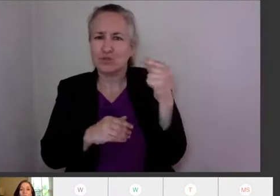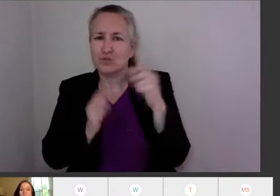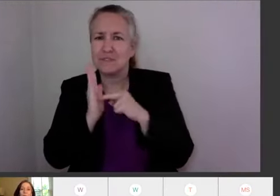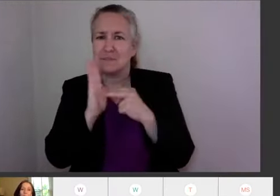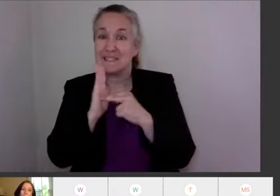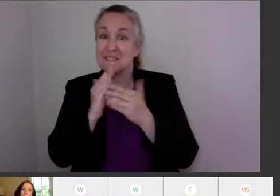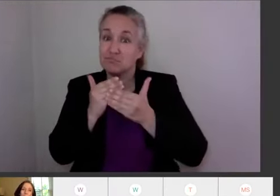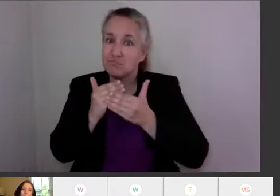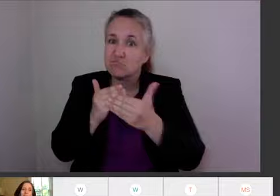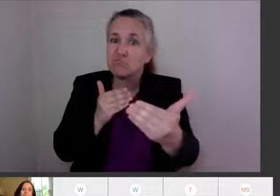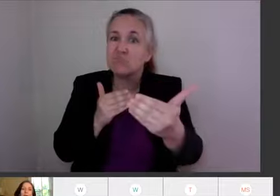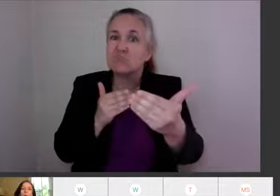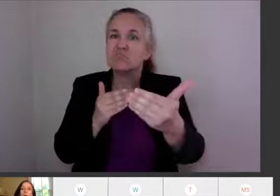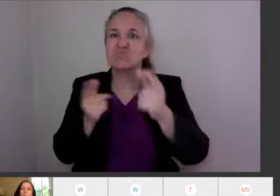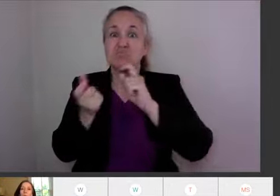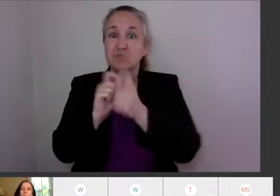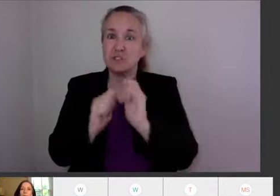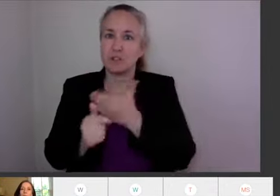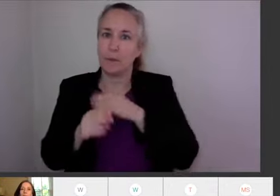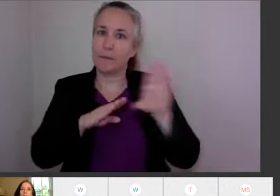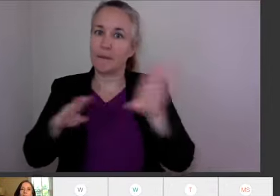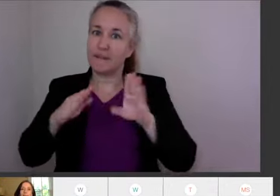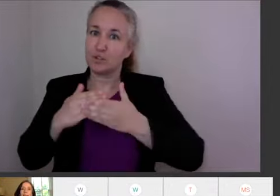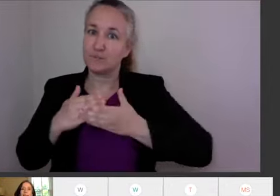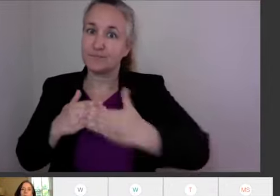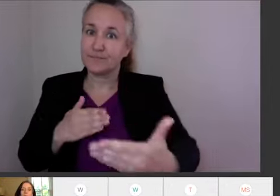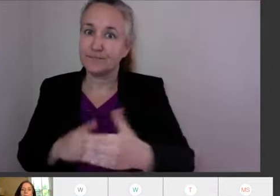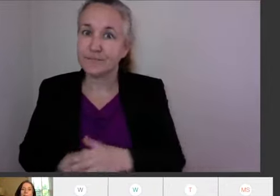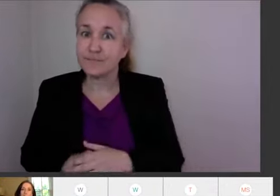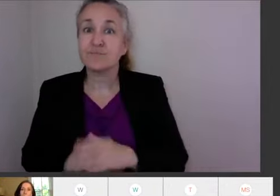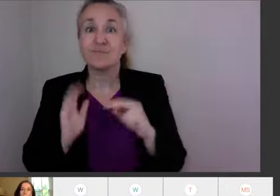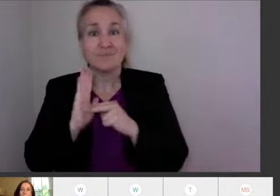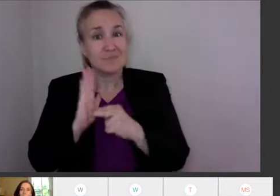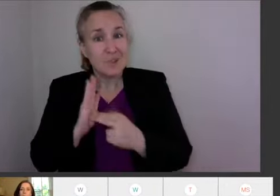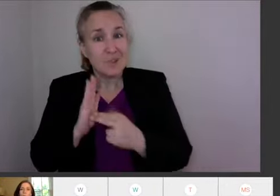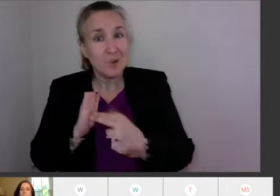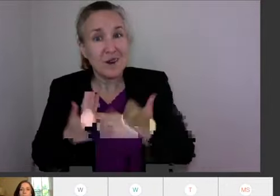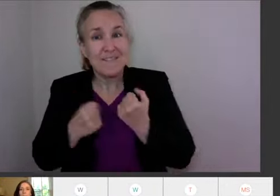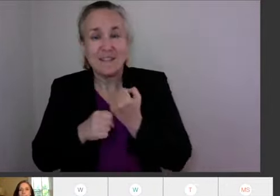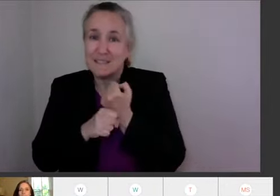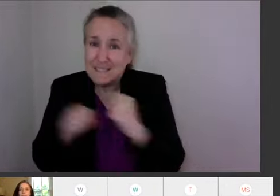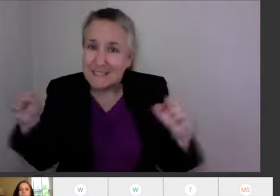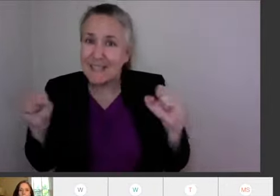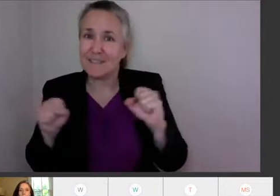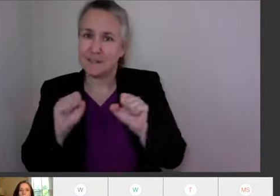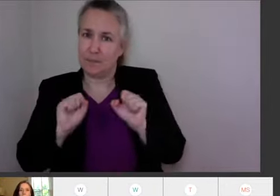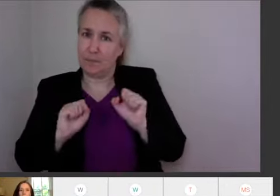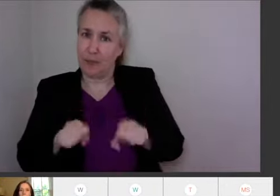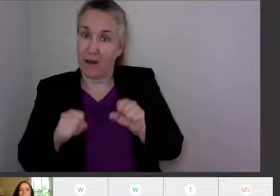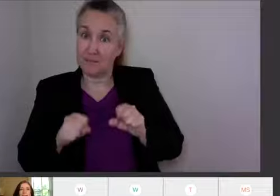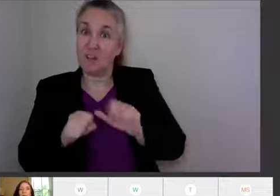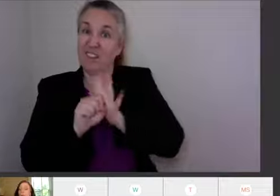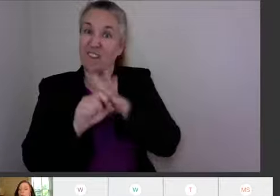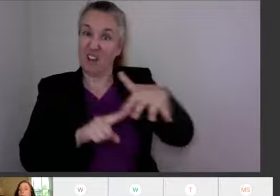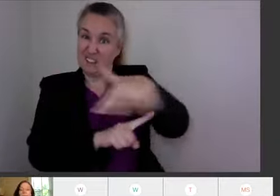to a new normal, one where we are living as safely as possible with this virus. The risk is